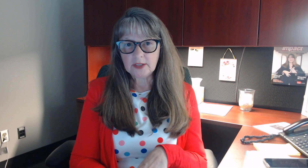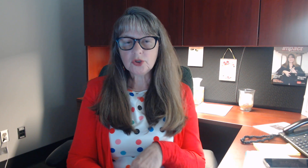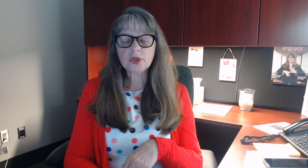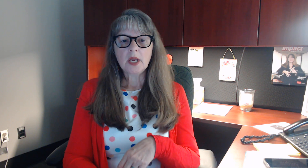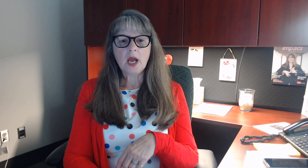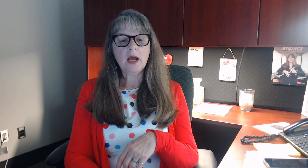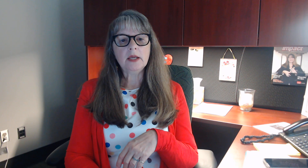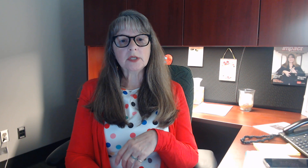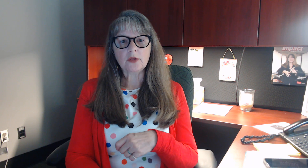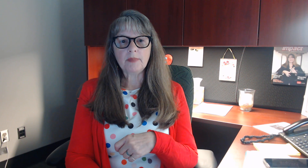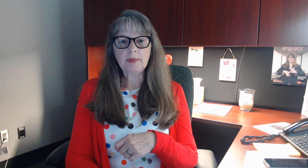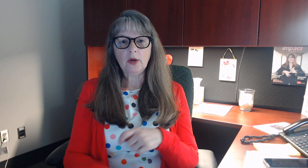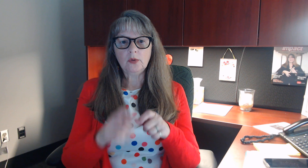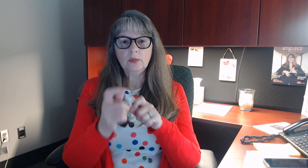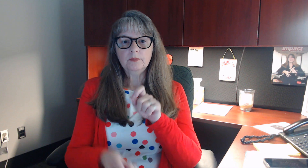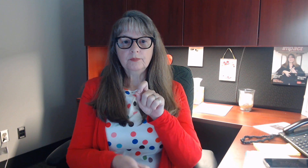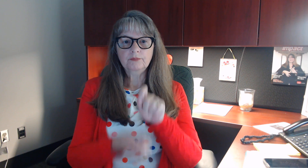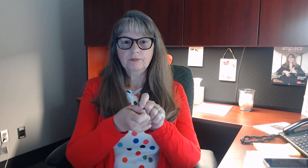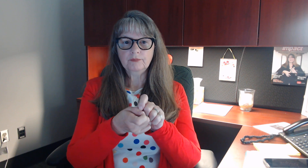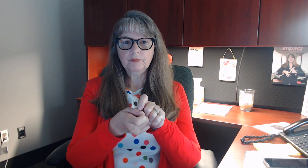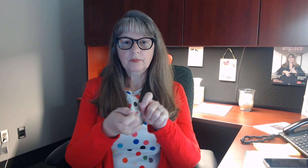Revenge, it's another baby O.